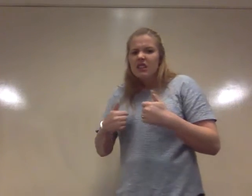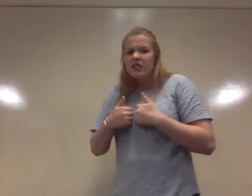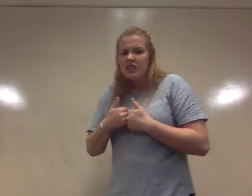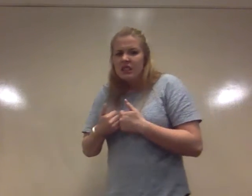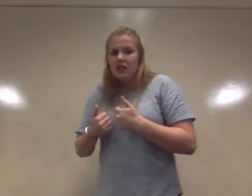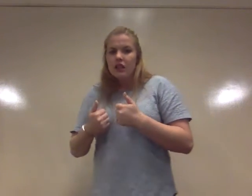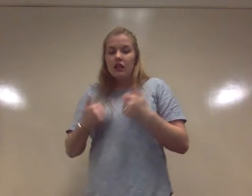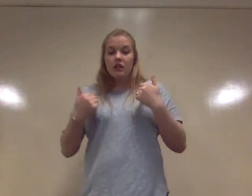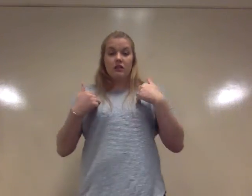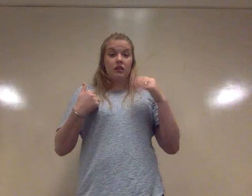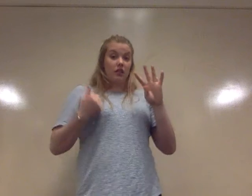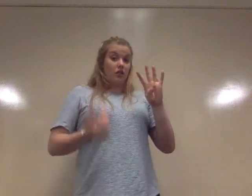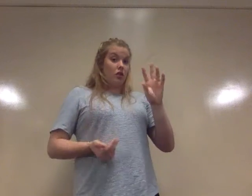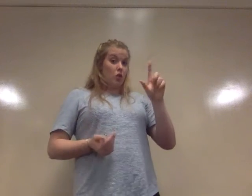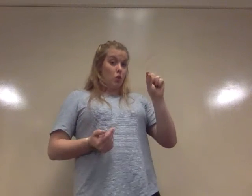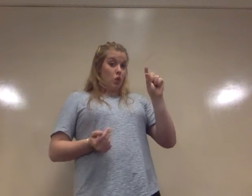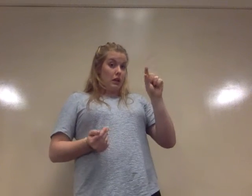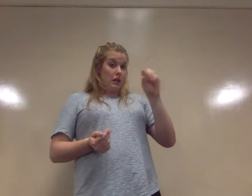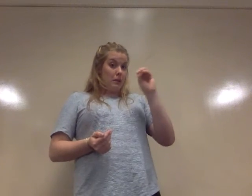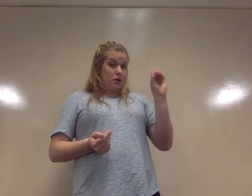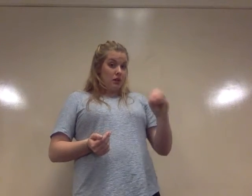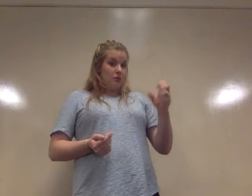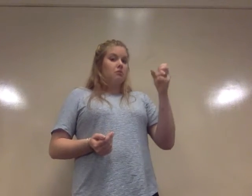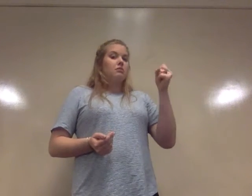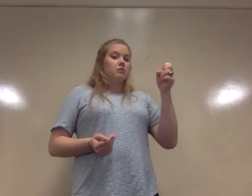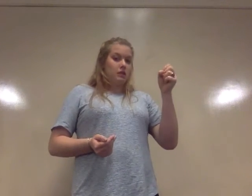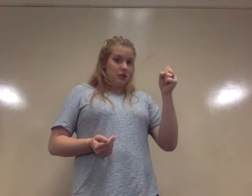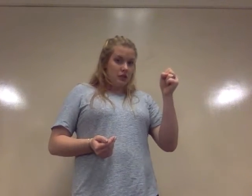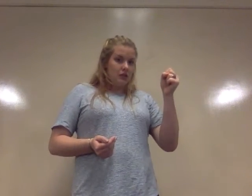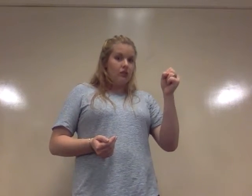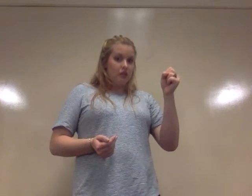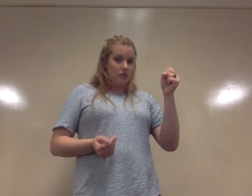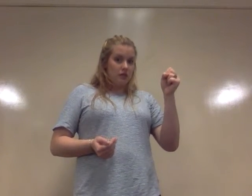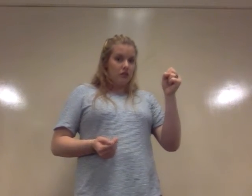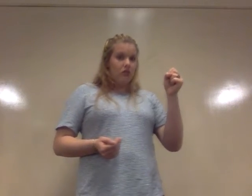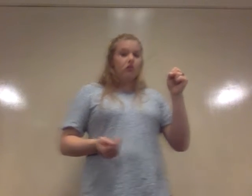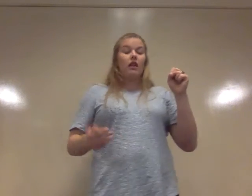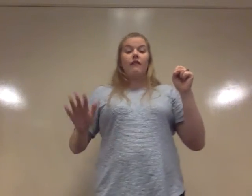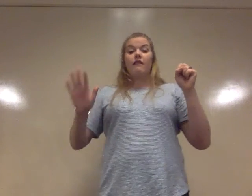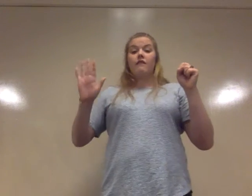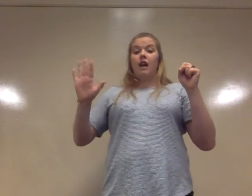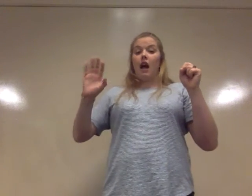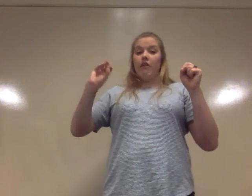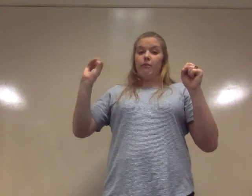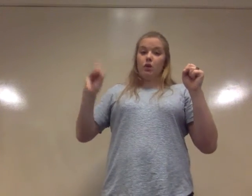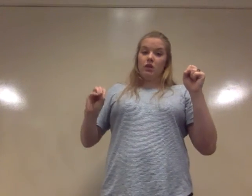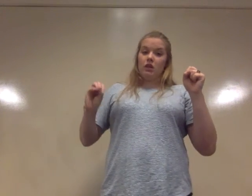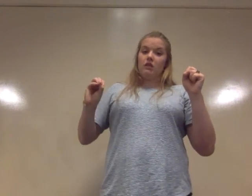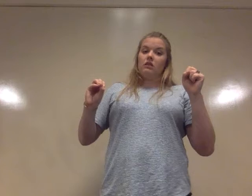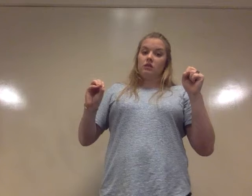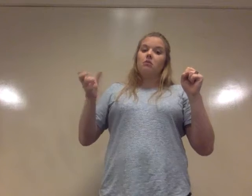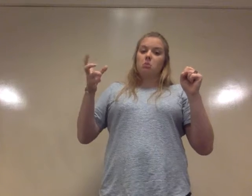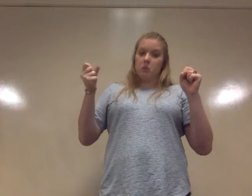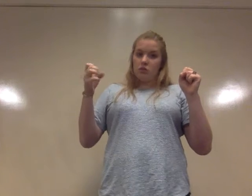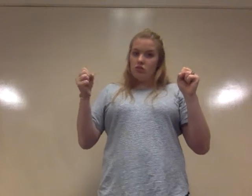protein. They used 20% of total calories, and then they used a much lower level, 5%.